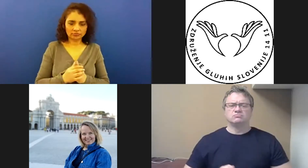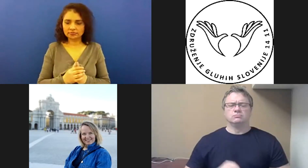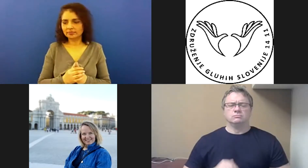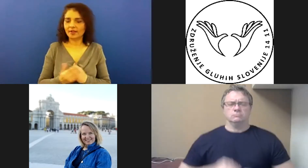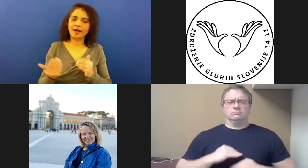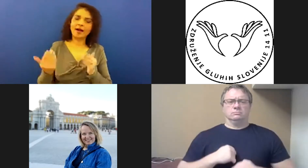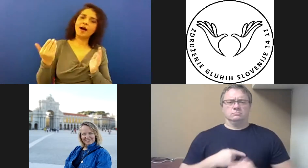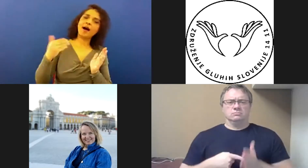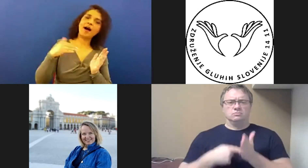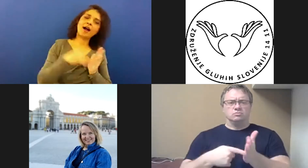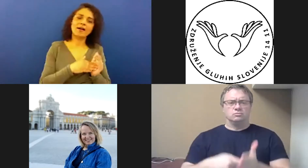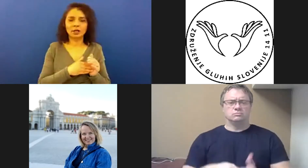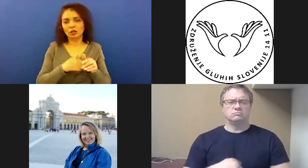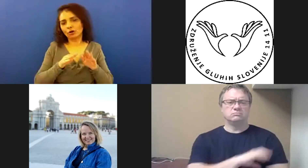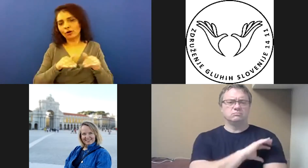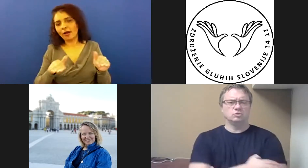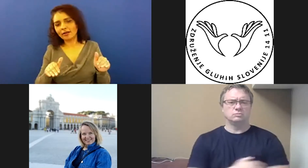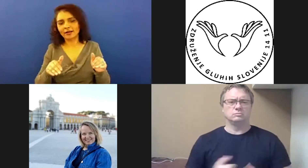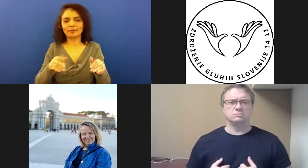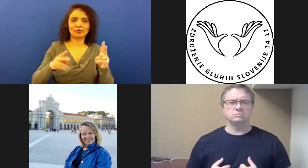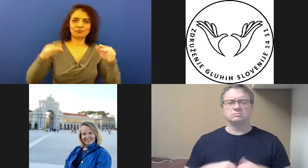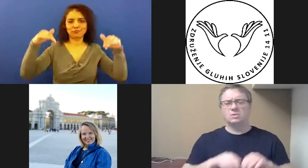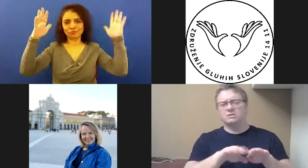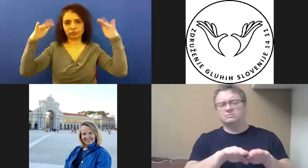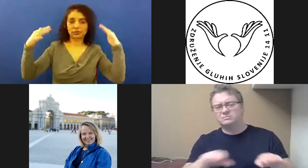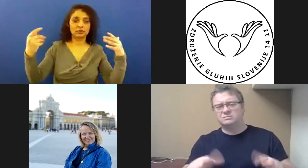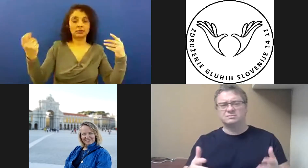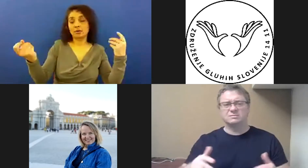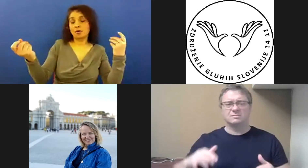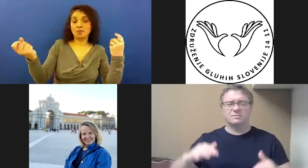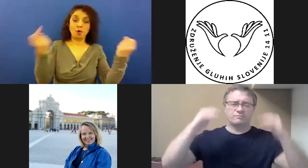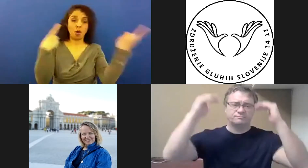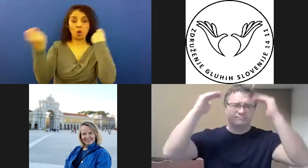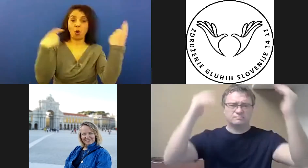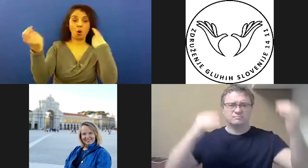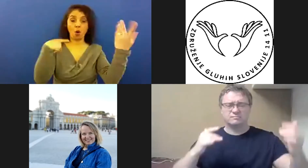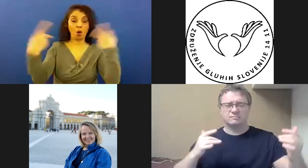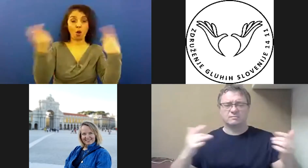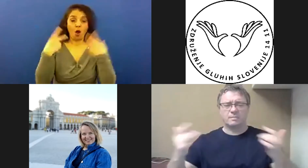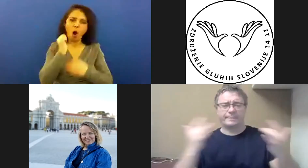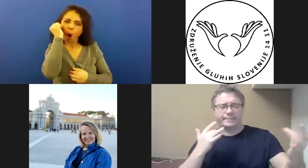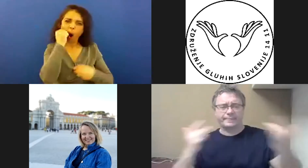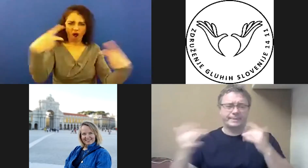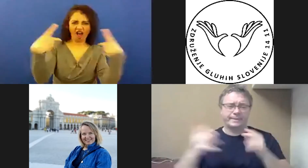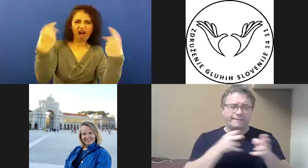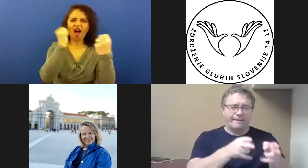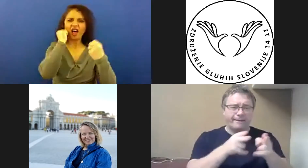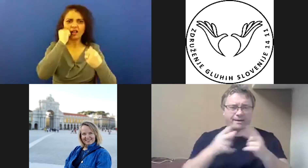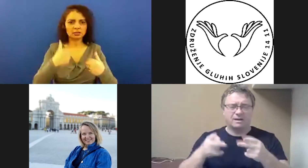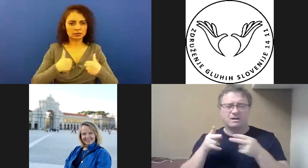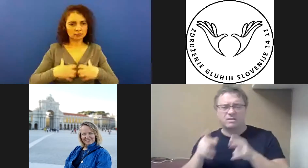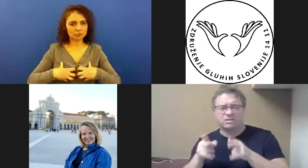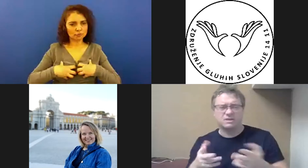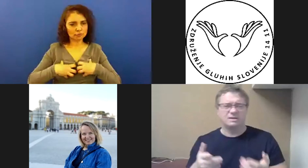After that holiday, when I came back to school, I felt very confident. Again, children and